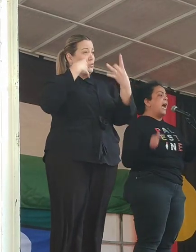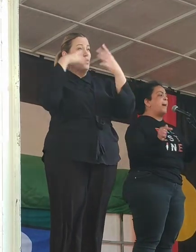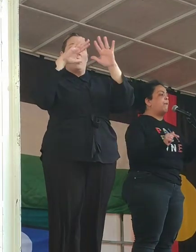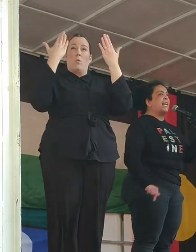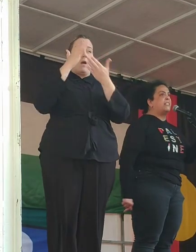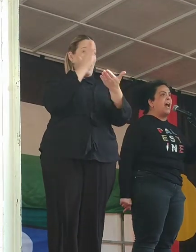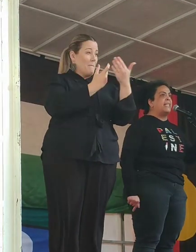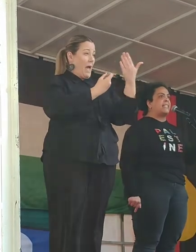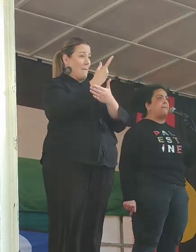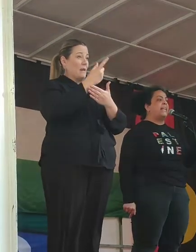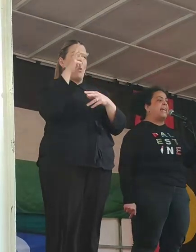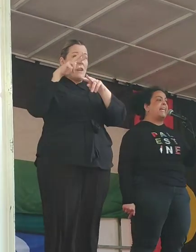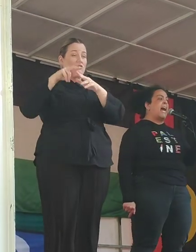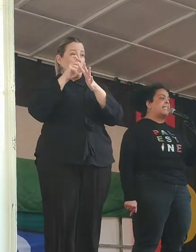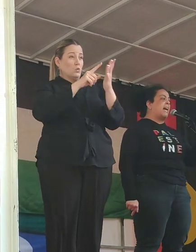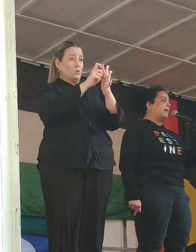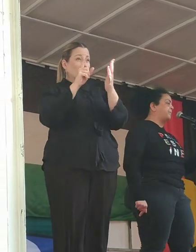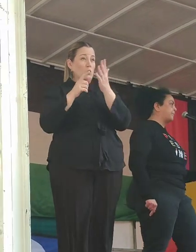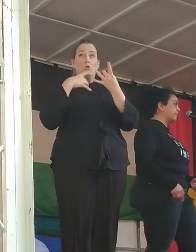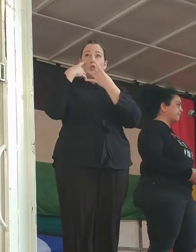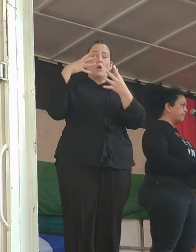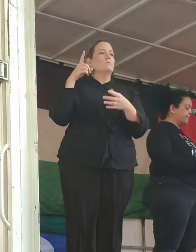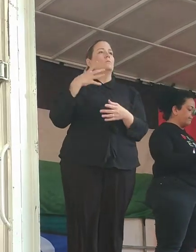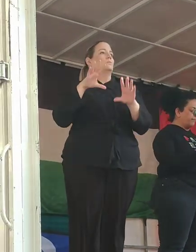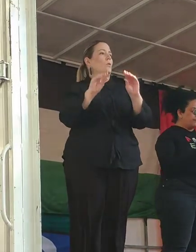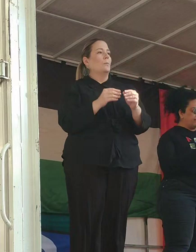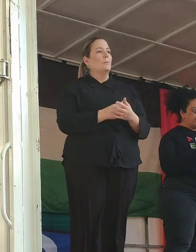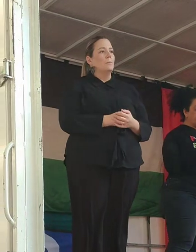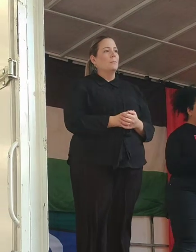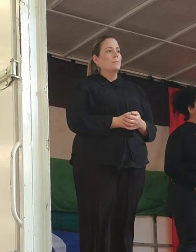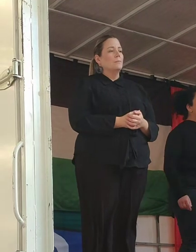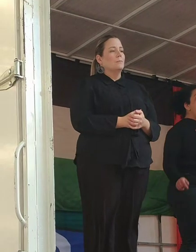the truth about what Israel is committing in Gaza.